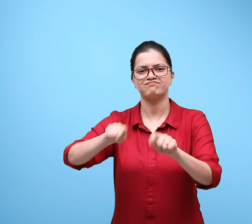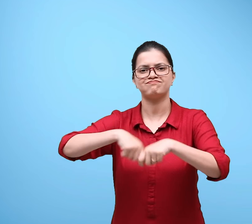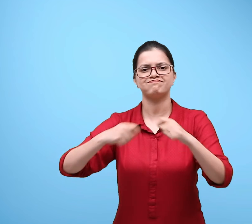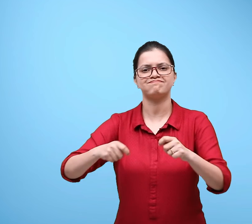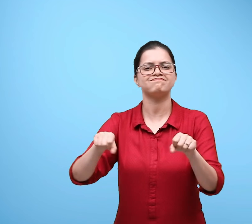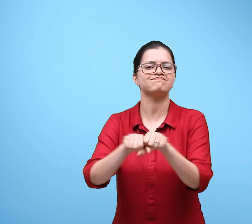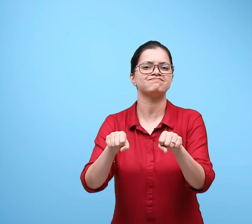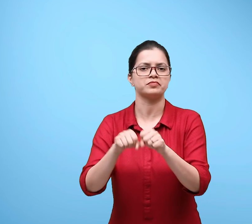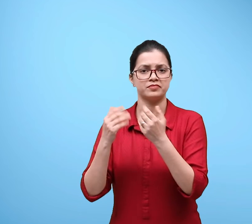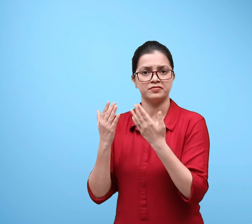shoes.